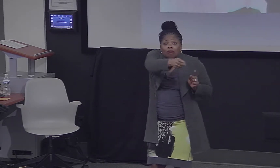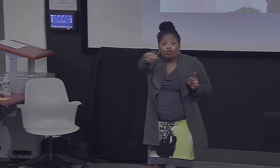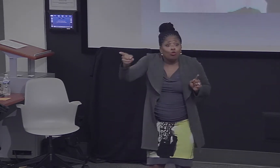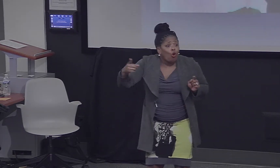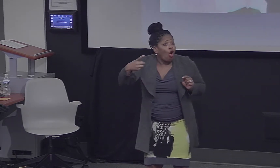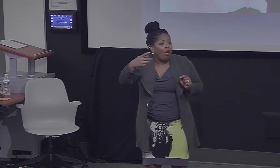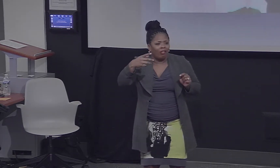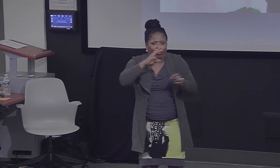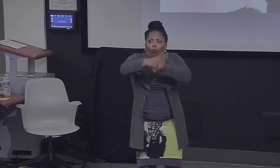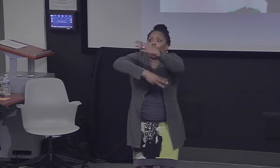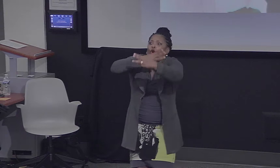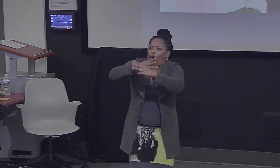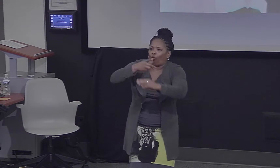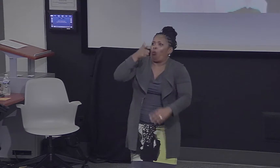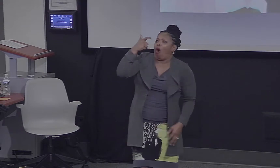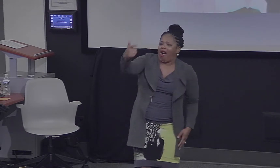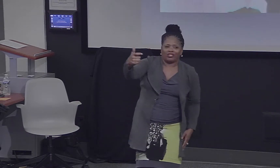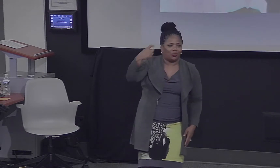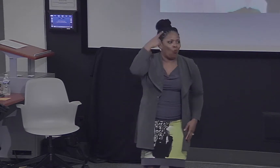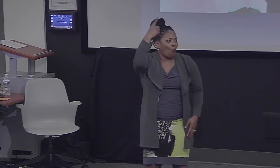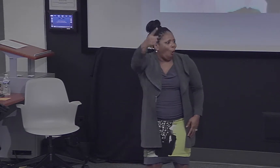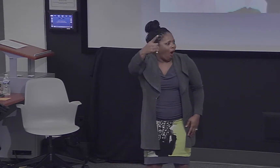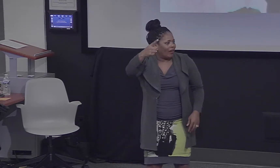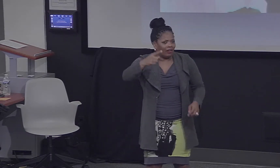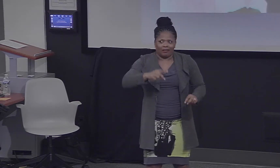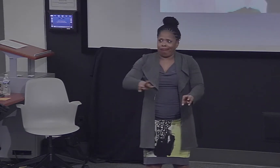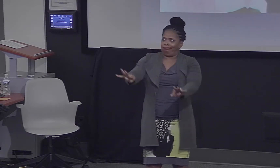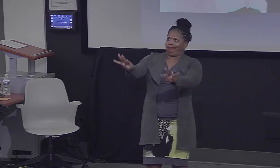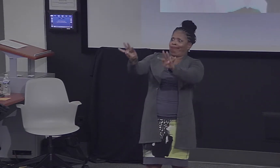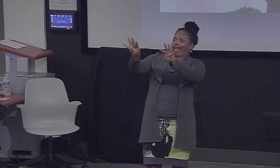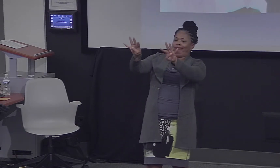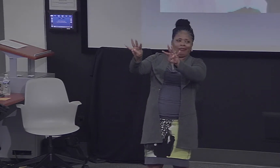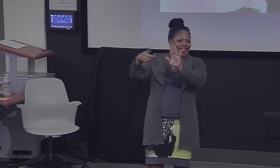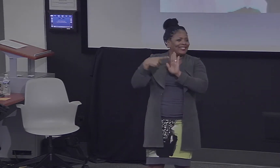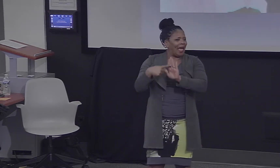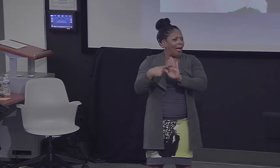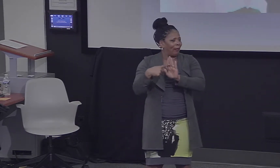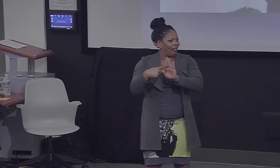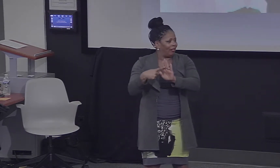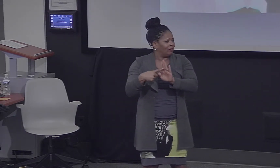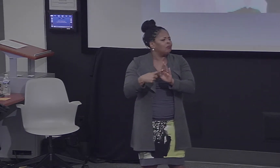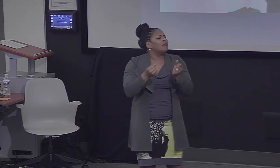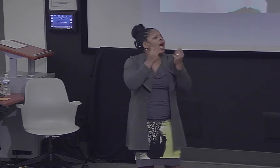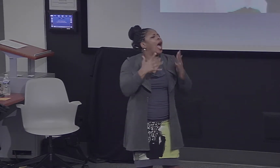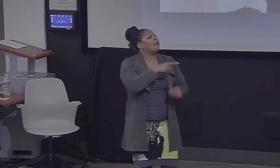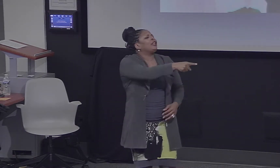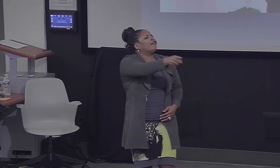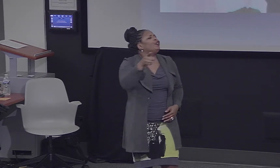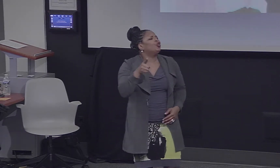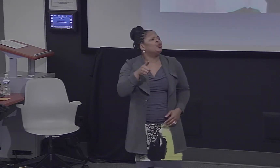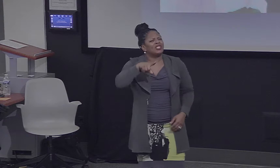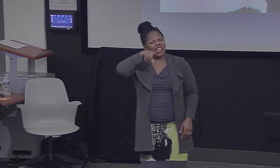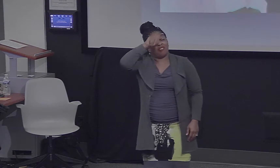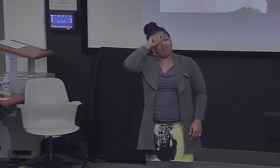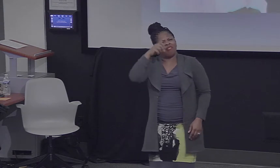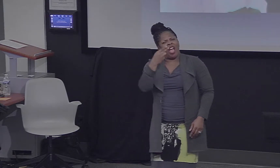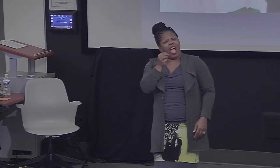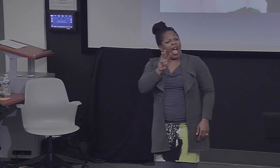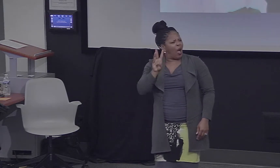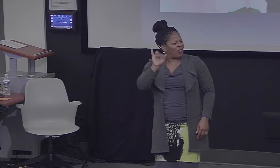I would be thinking, how did this happen? Why am I there? Well, here's an example of something that happened on the world stage that I'm sure many of you